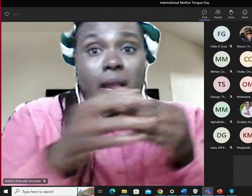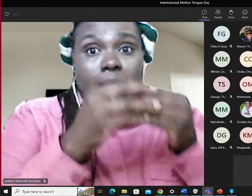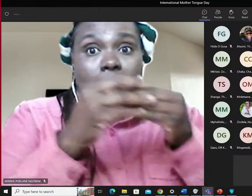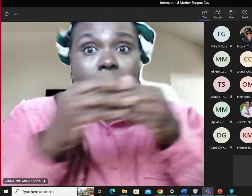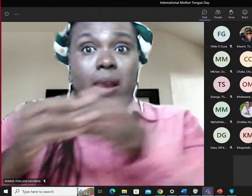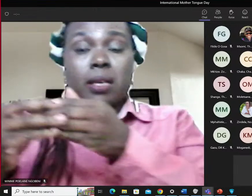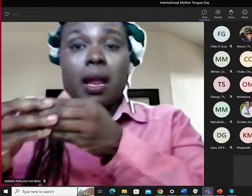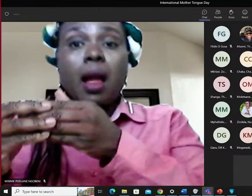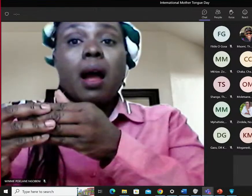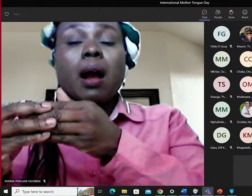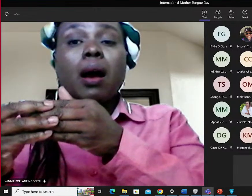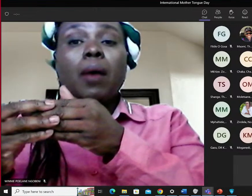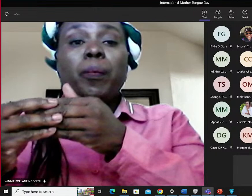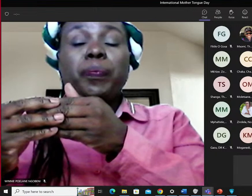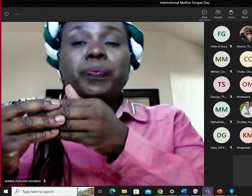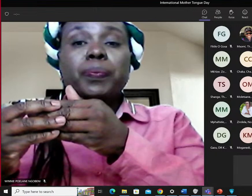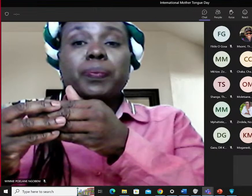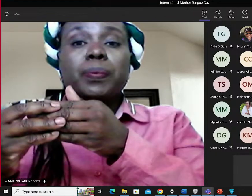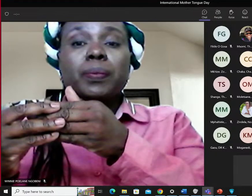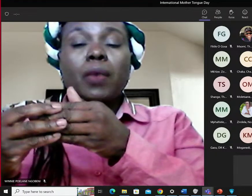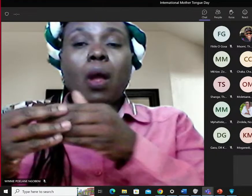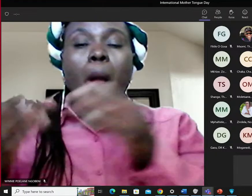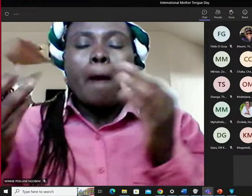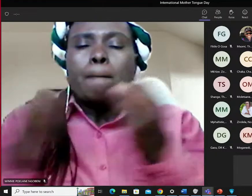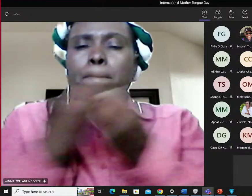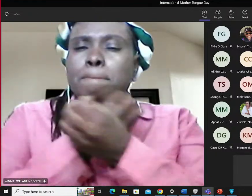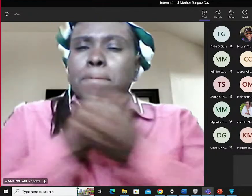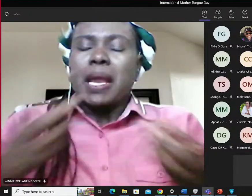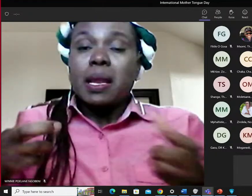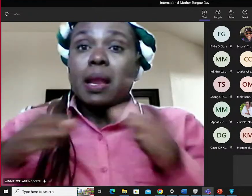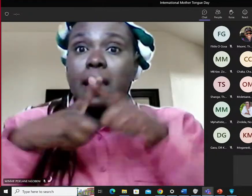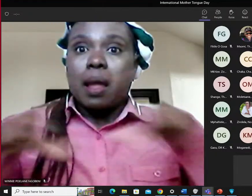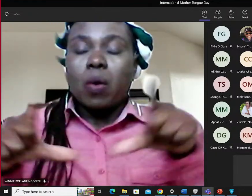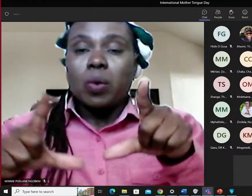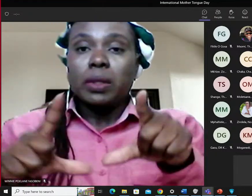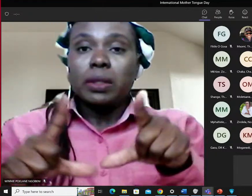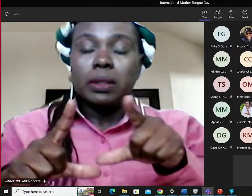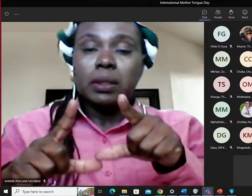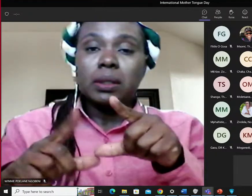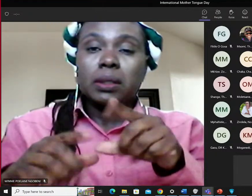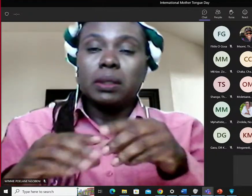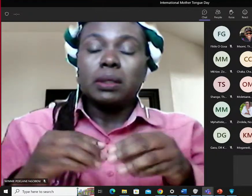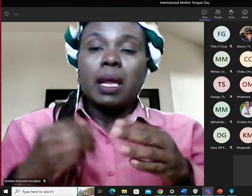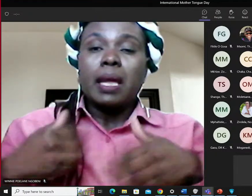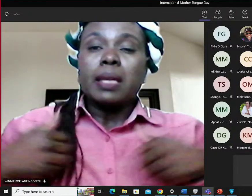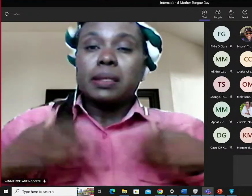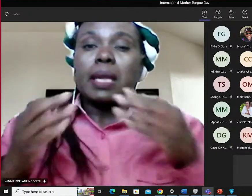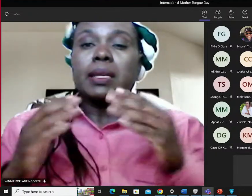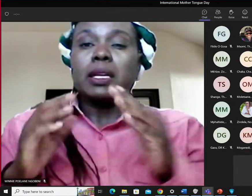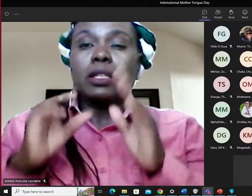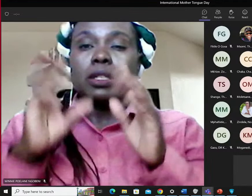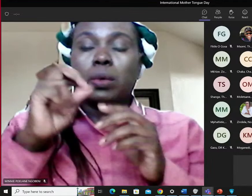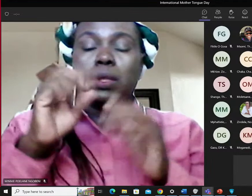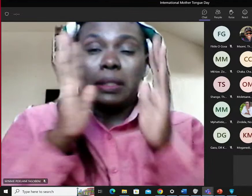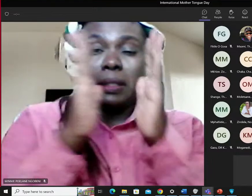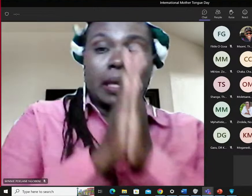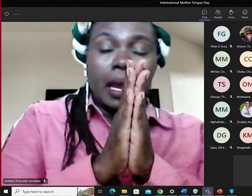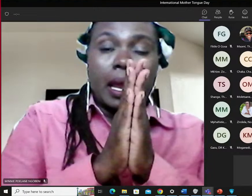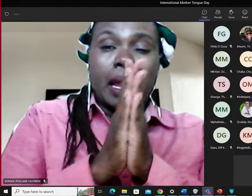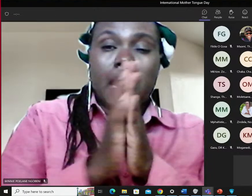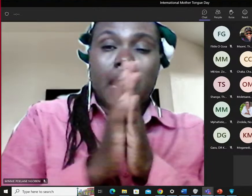for multilingual glossaries in tuition as UNISA implemented its 2010 revised language